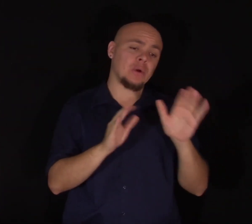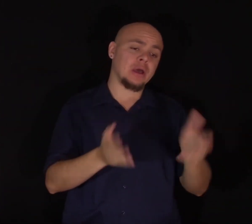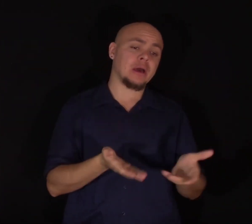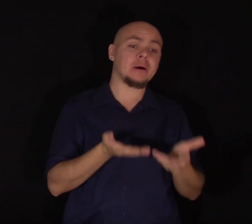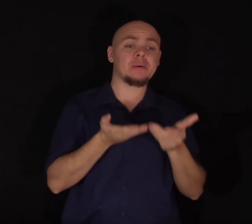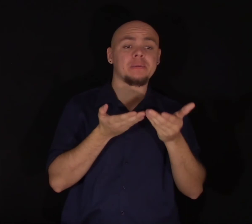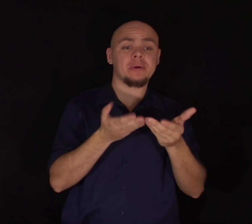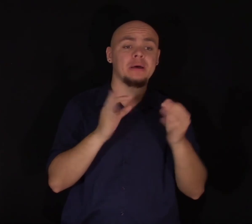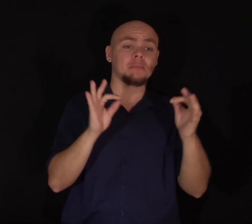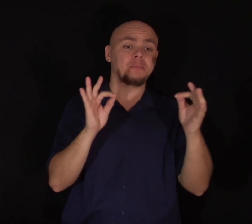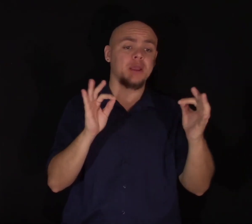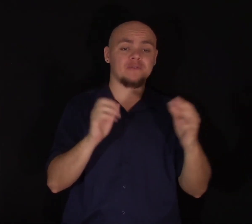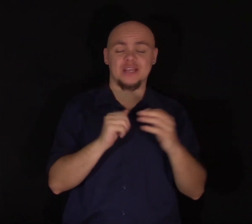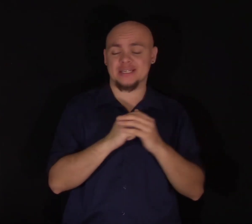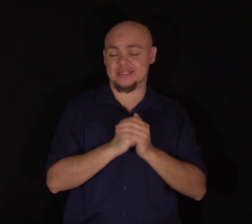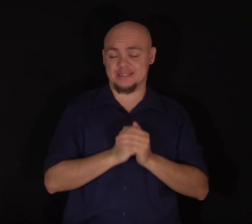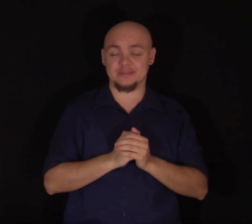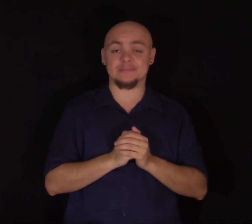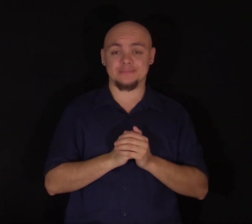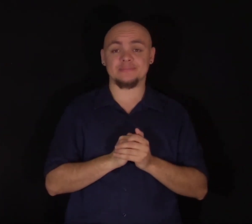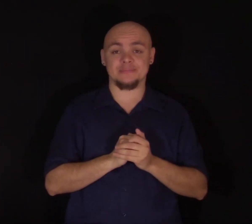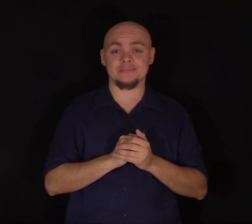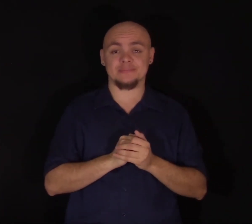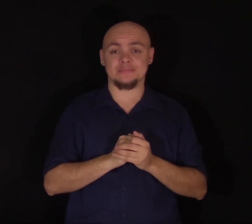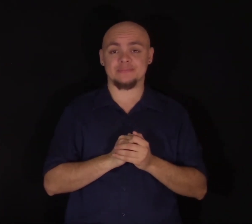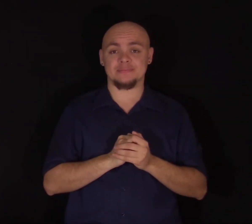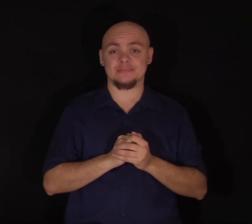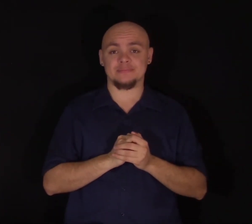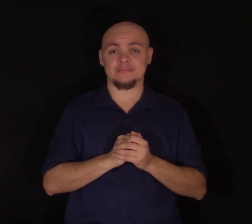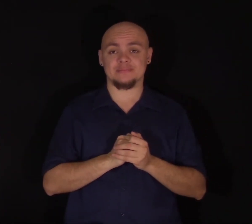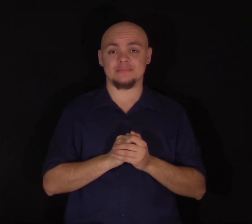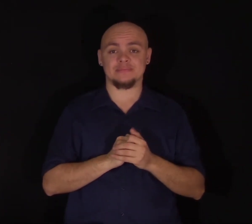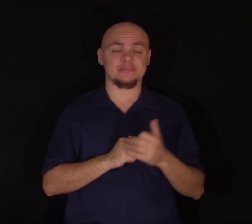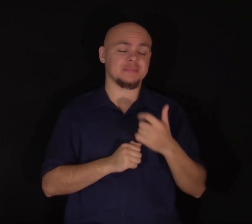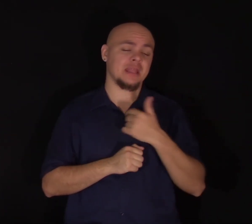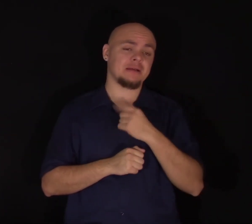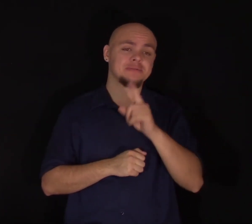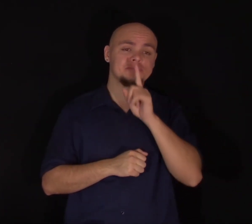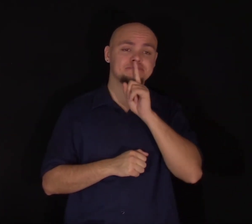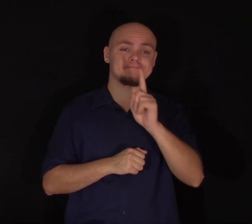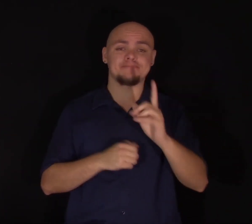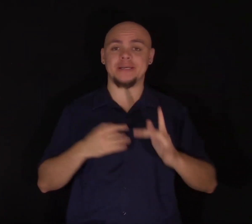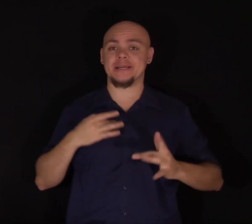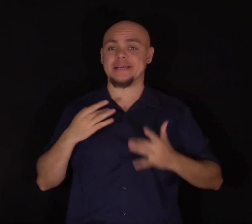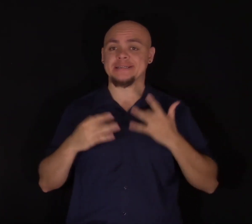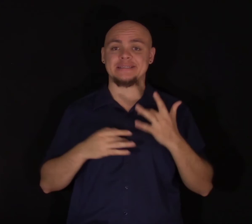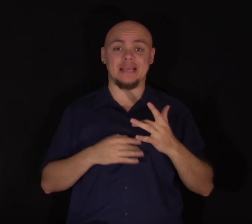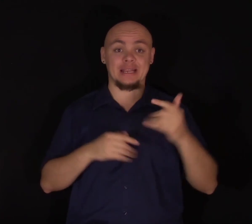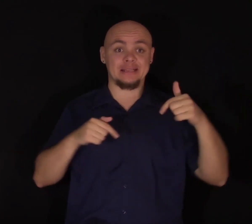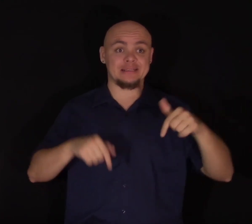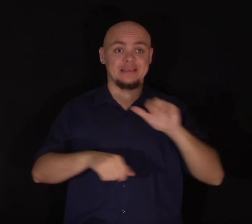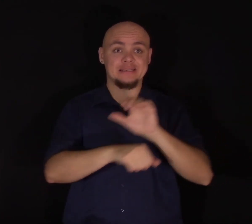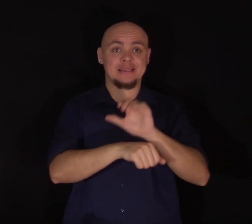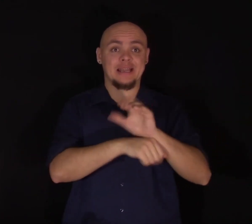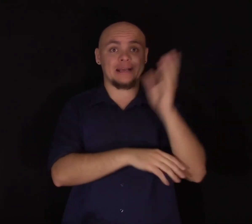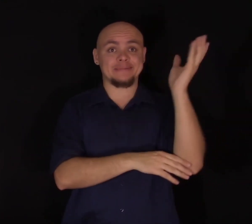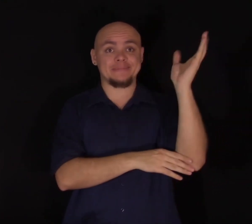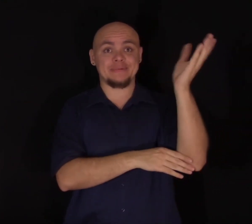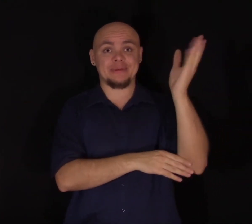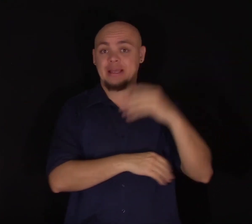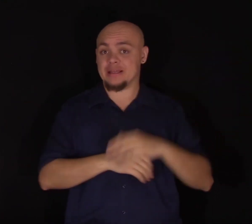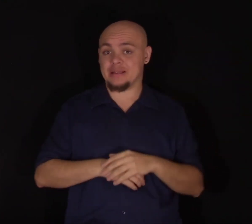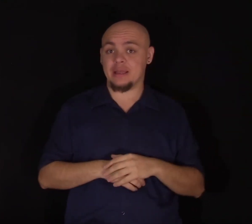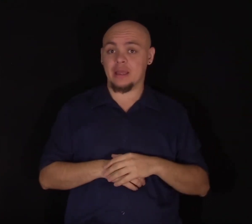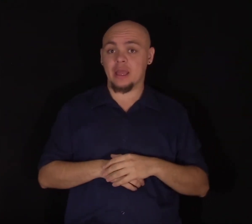present, perfect package. I was so excited to give this TED Talk tonight and to talk about